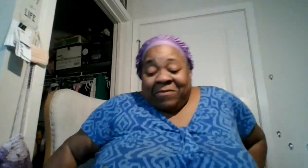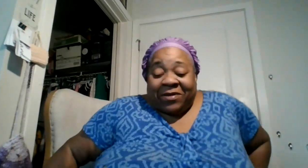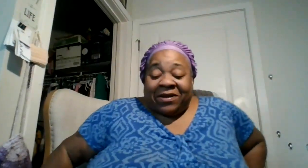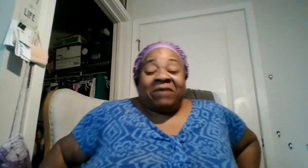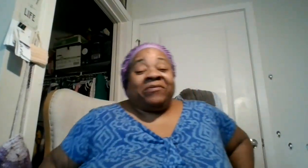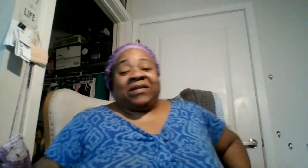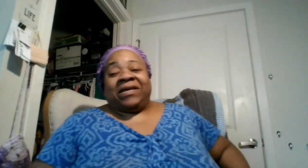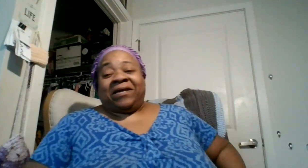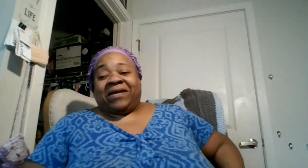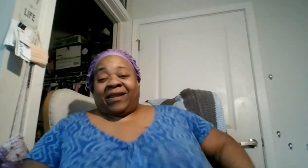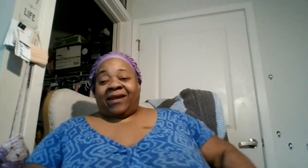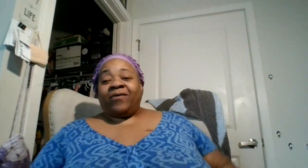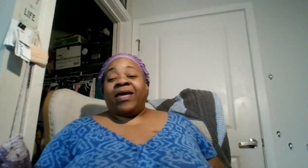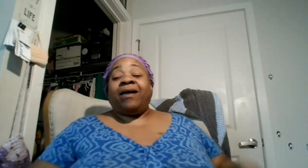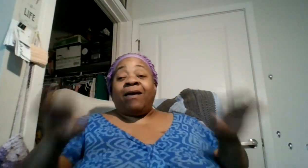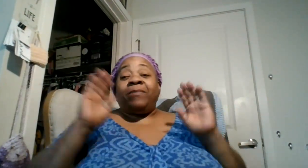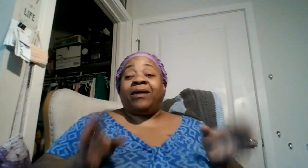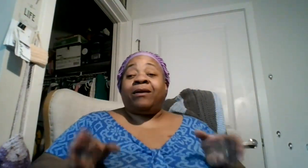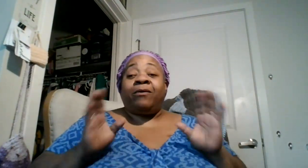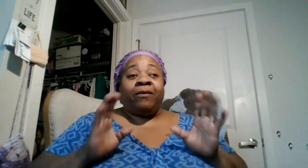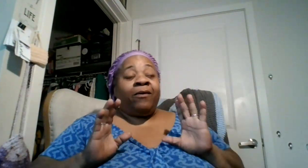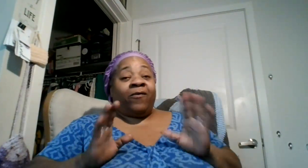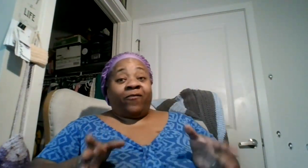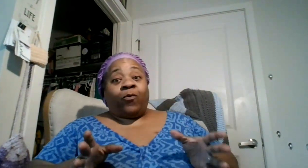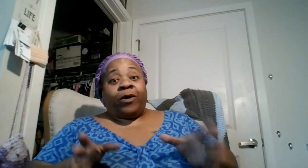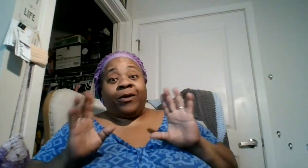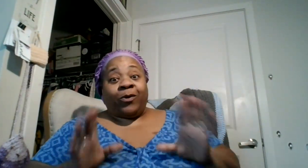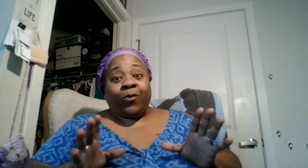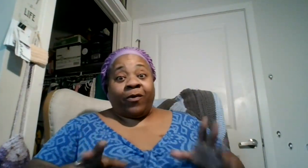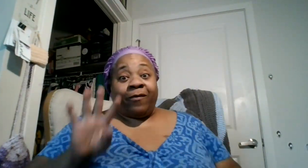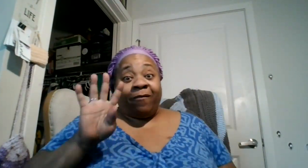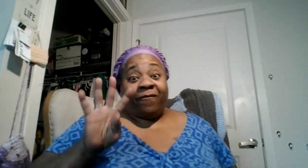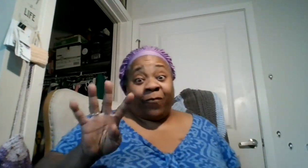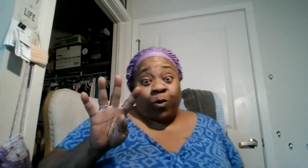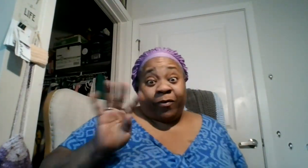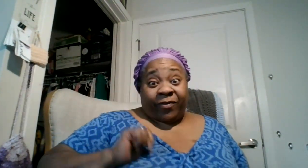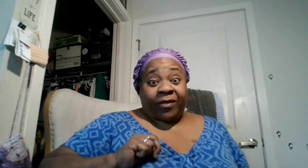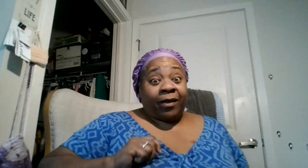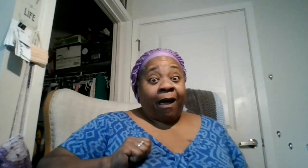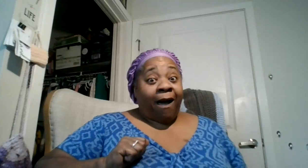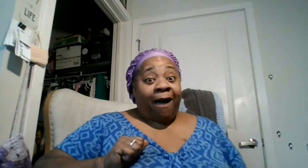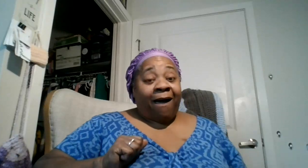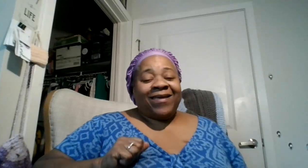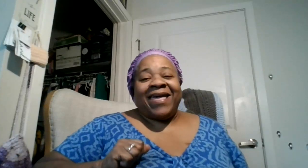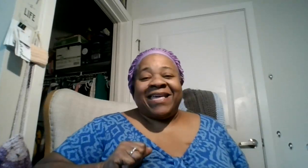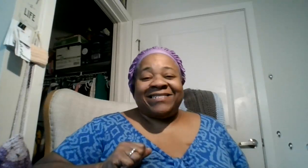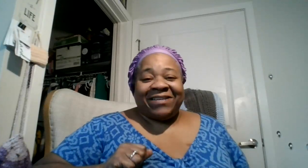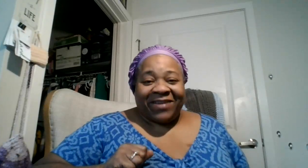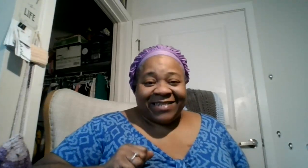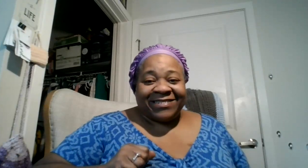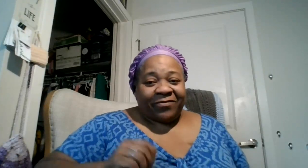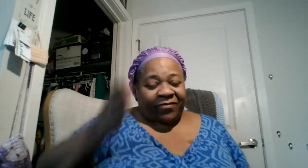We are definitely going to get it. Okay, I'm here for your fourth ASL lesson. Forgive